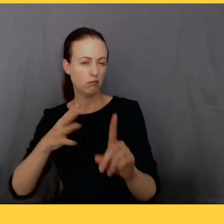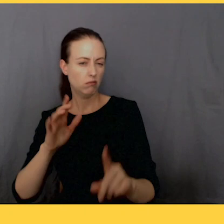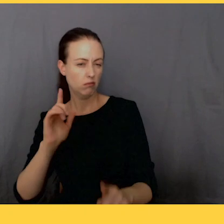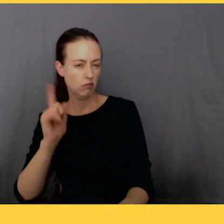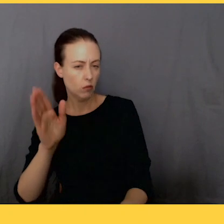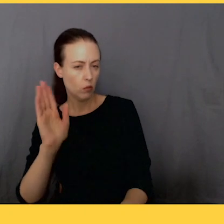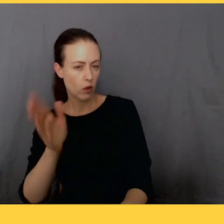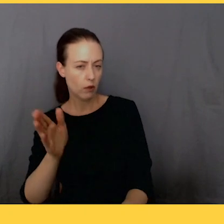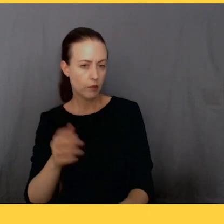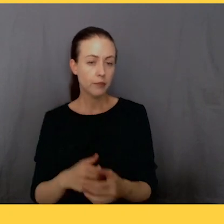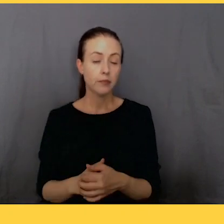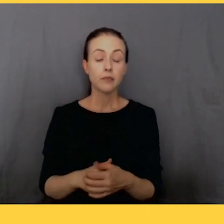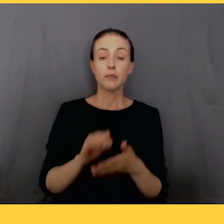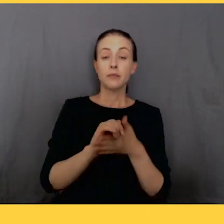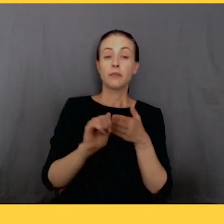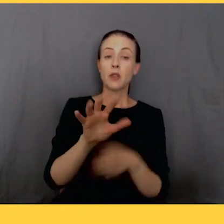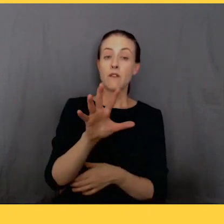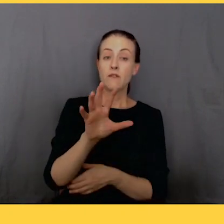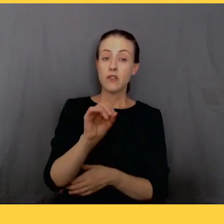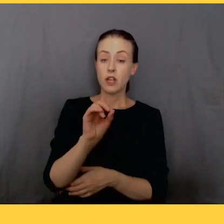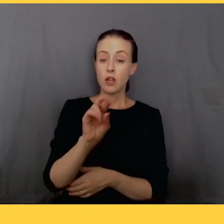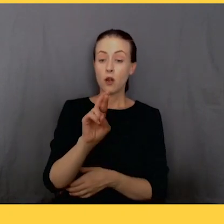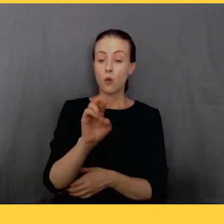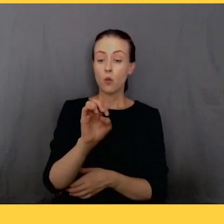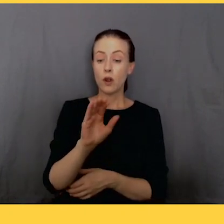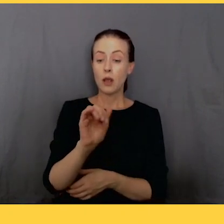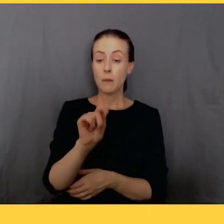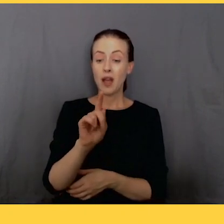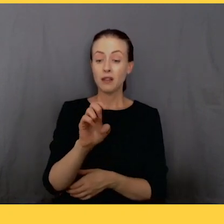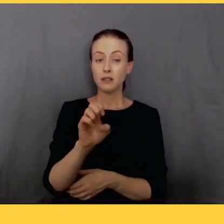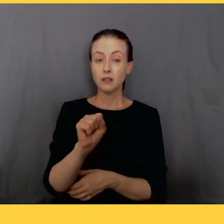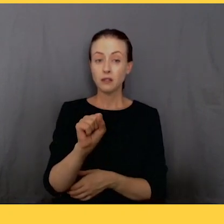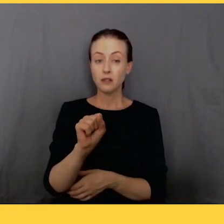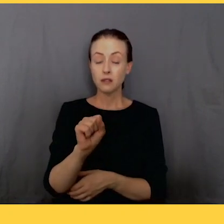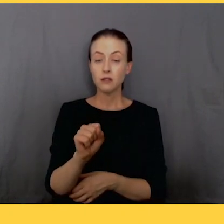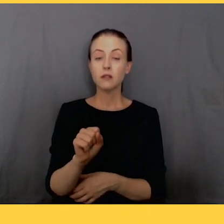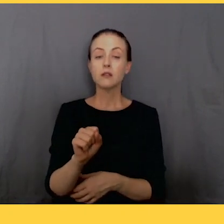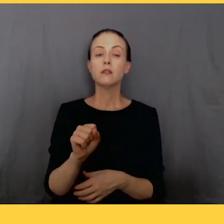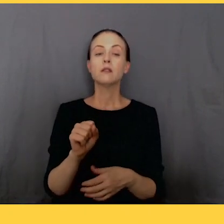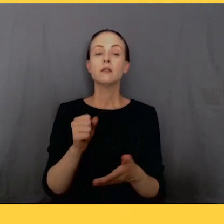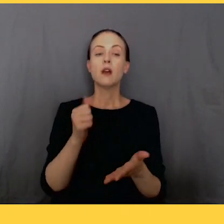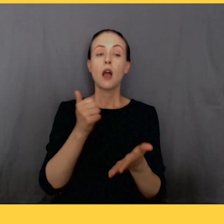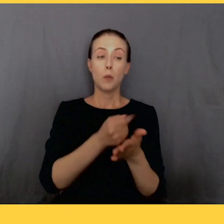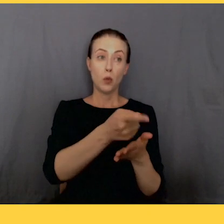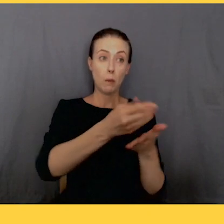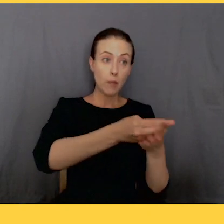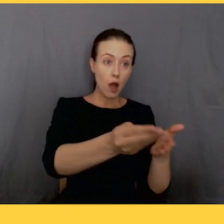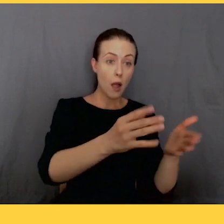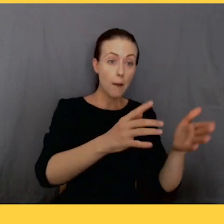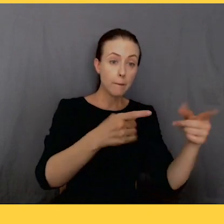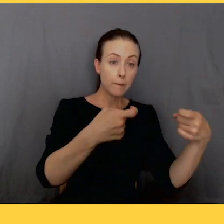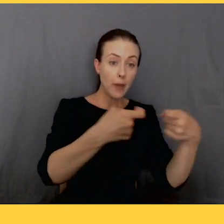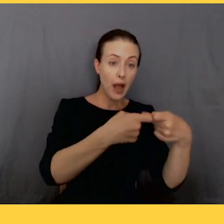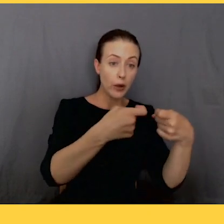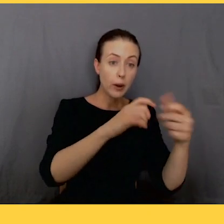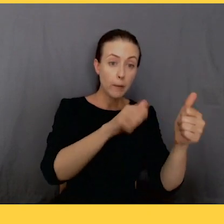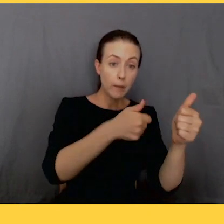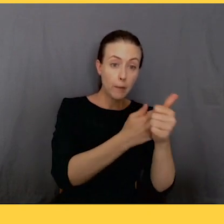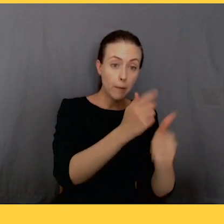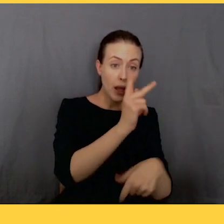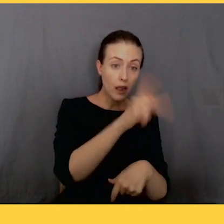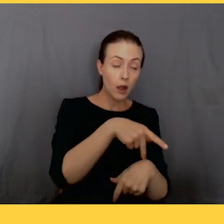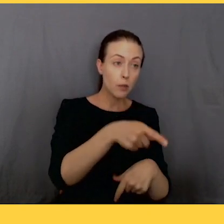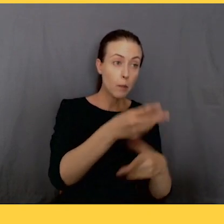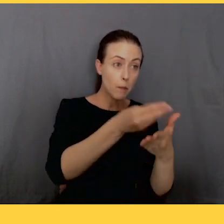that $50 rebate helps displace some of the cost of battery storage that will